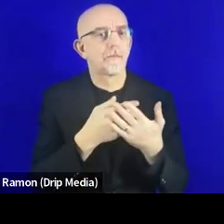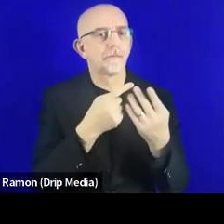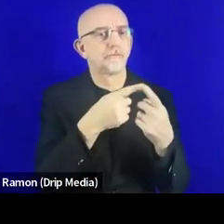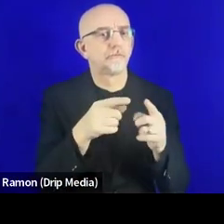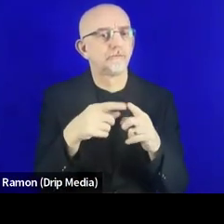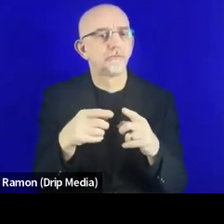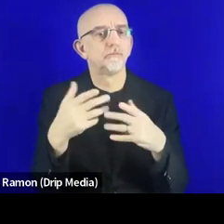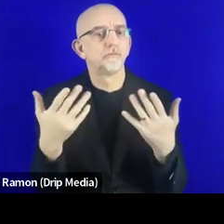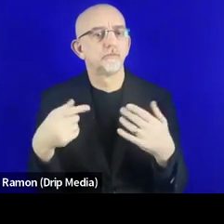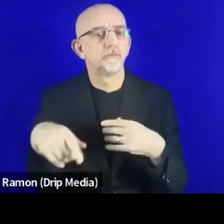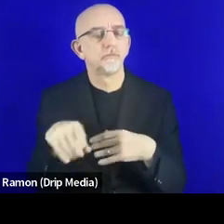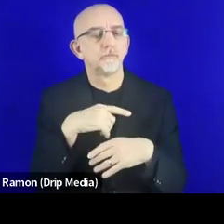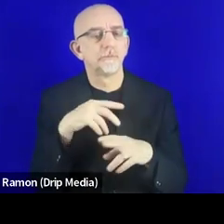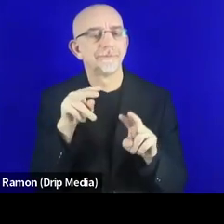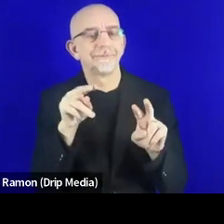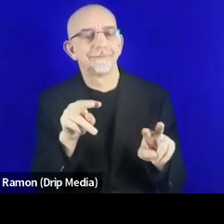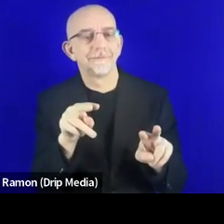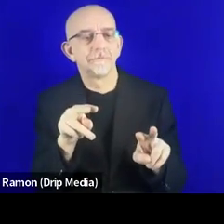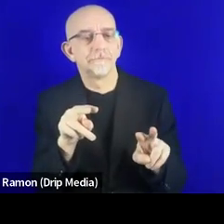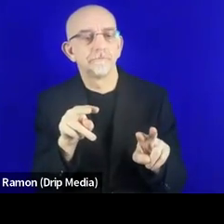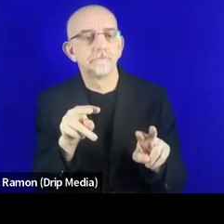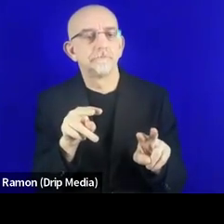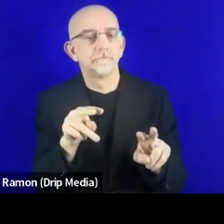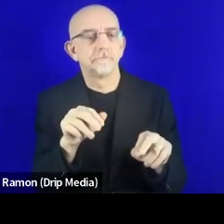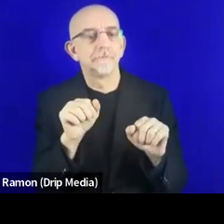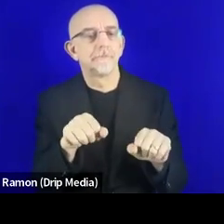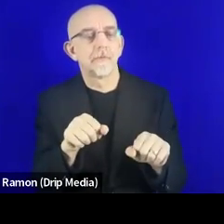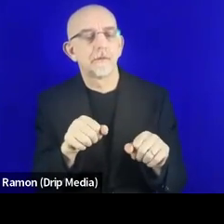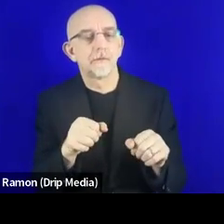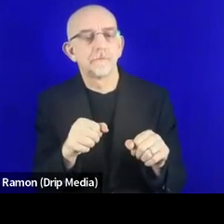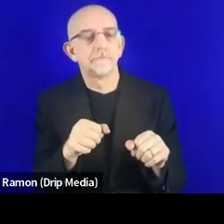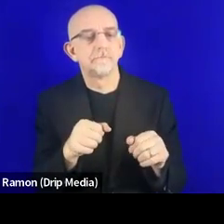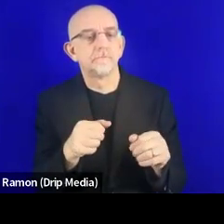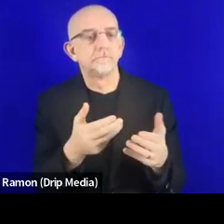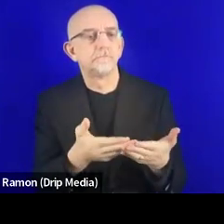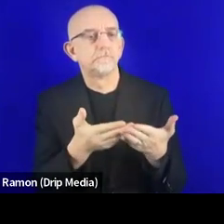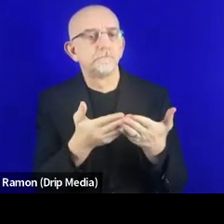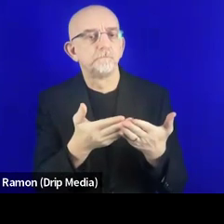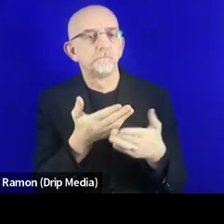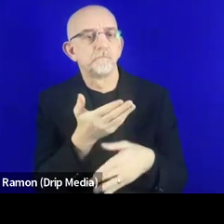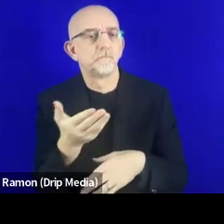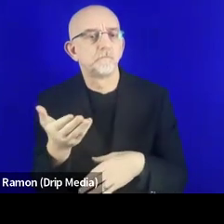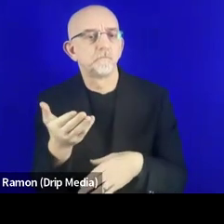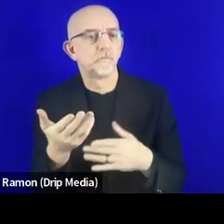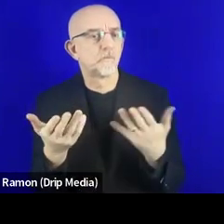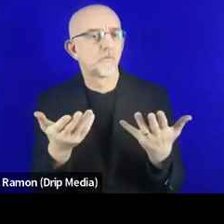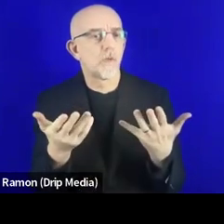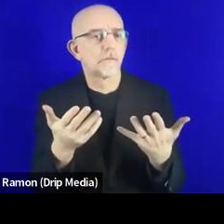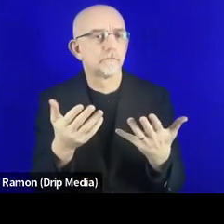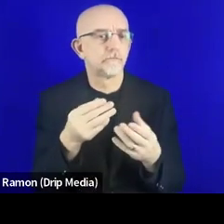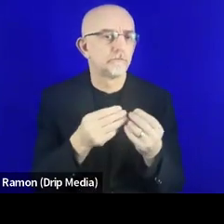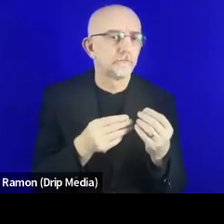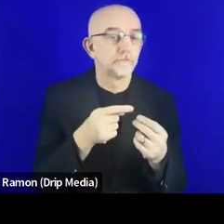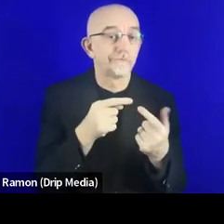systems are limited with this just determining an impairment, but not